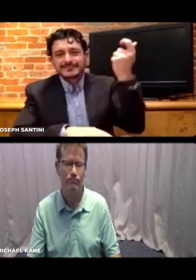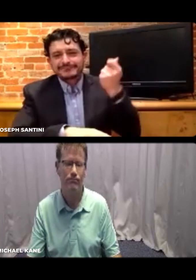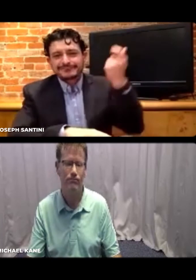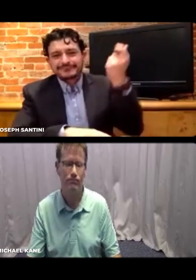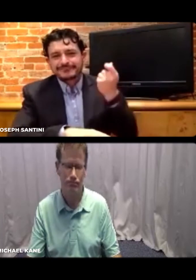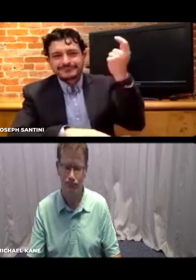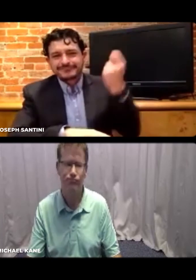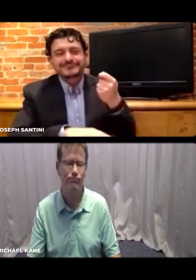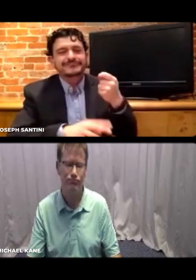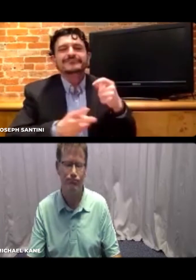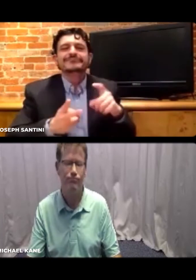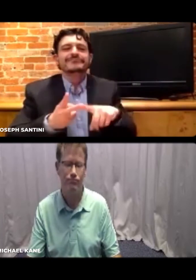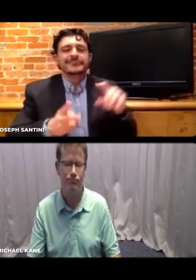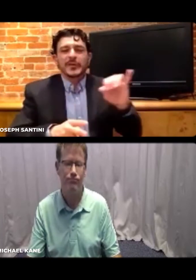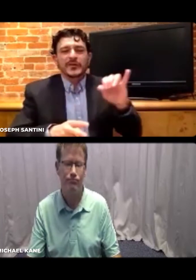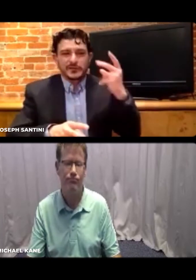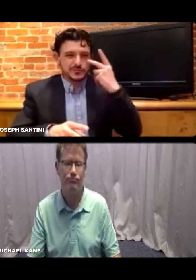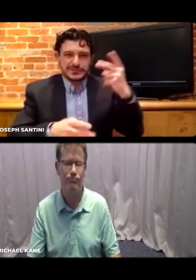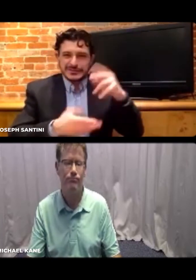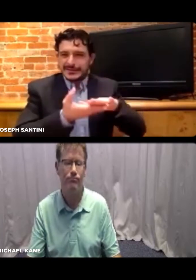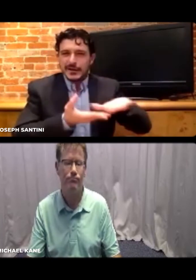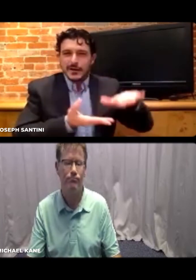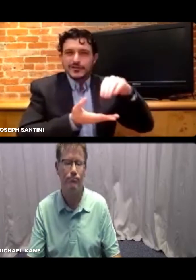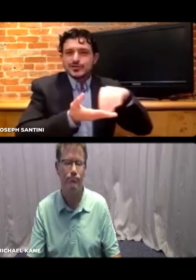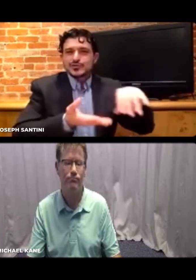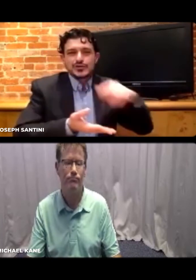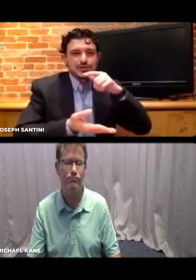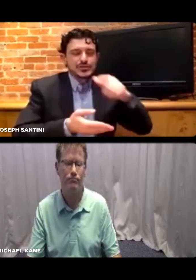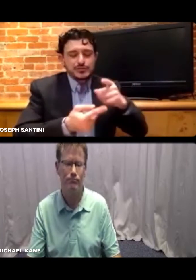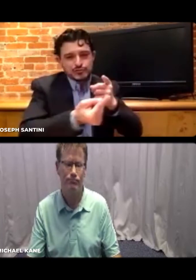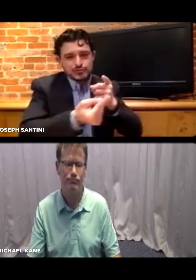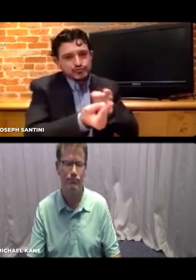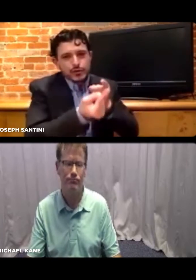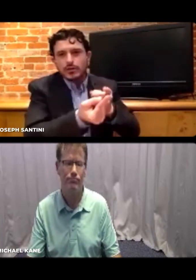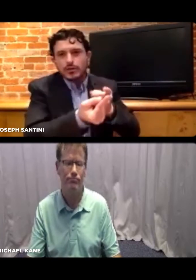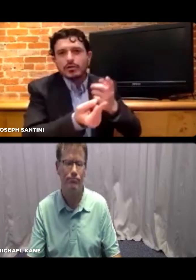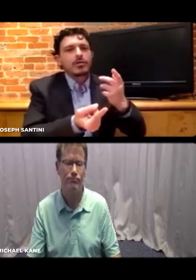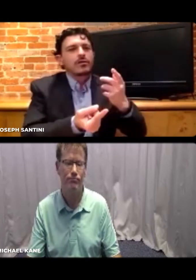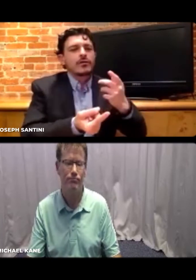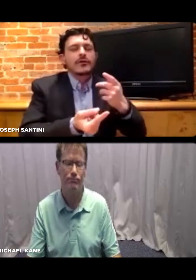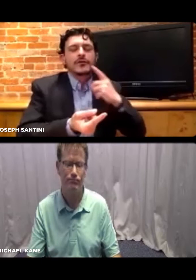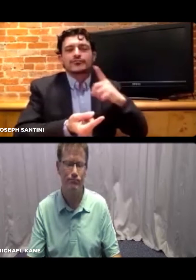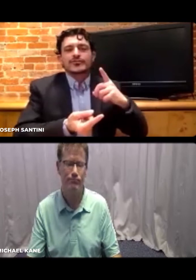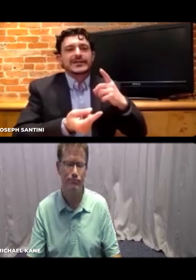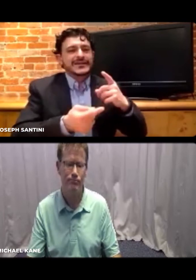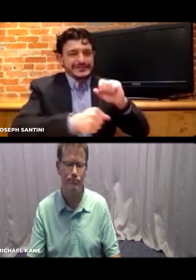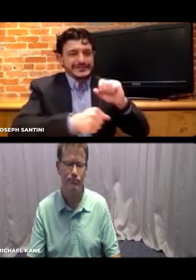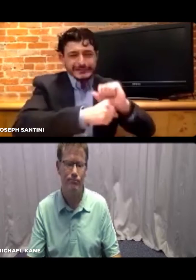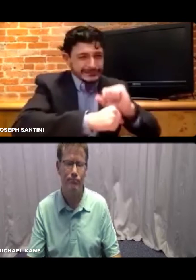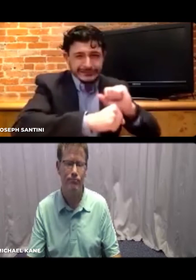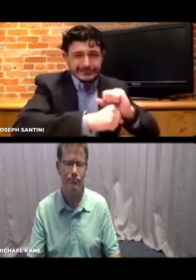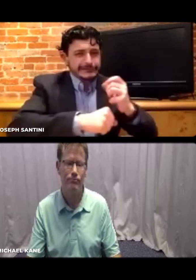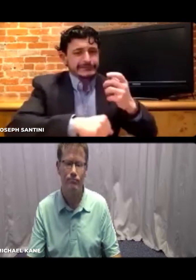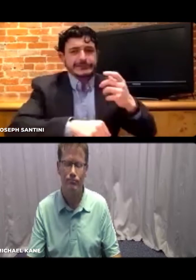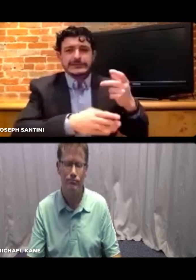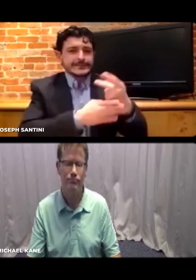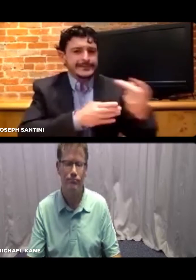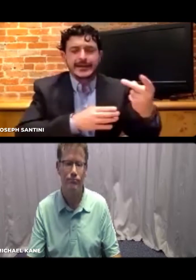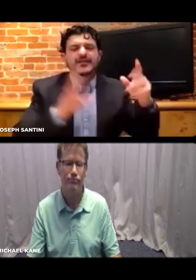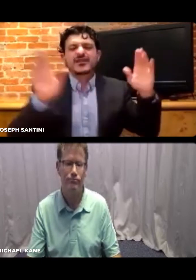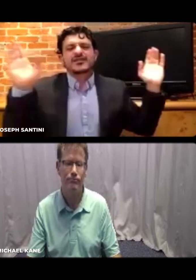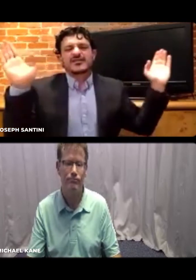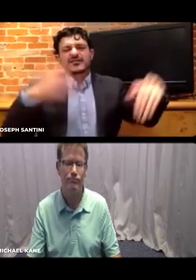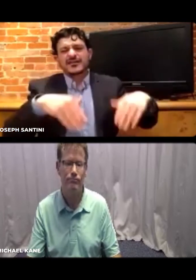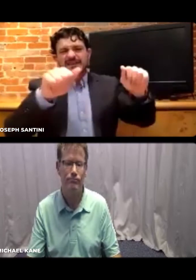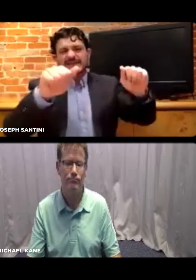I'm not worried about it. And I've seen high school students who have struggled to try to get work and then give up on that